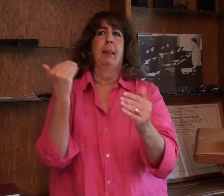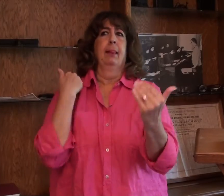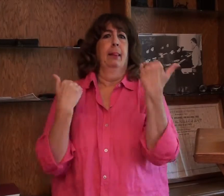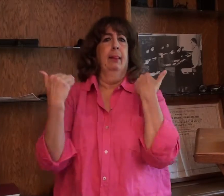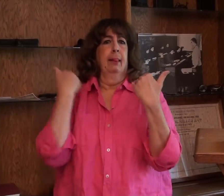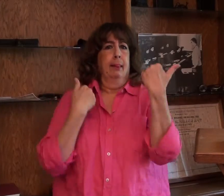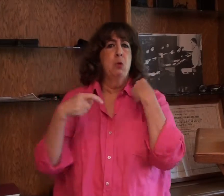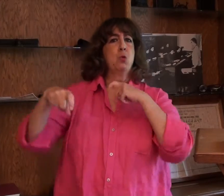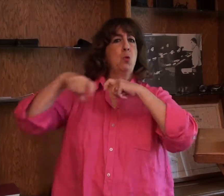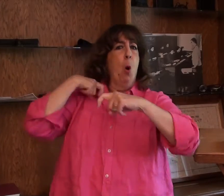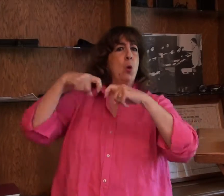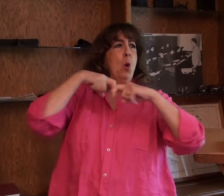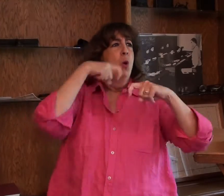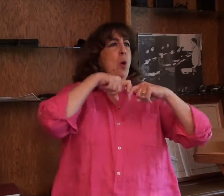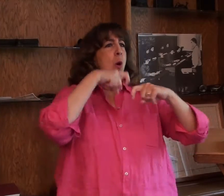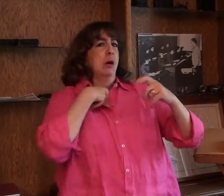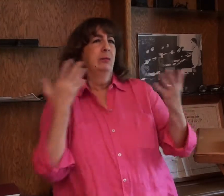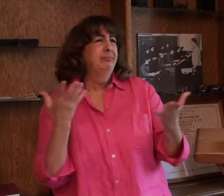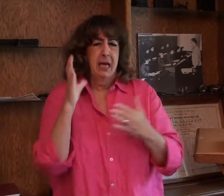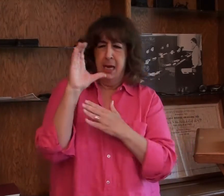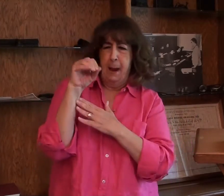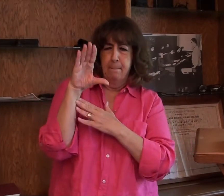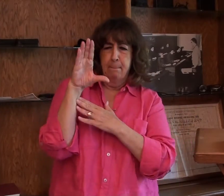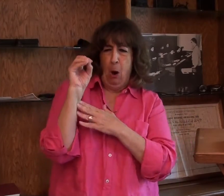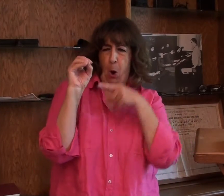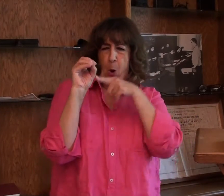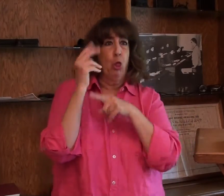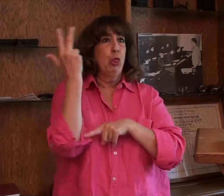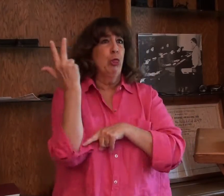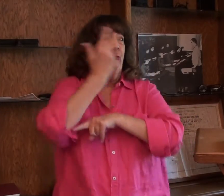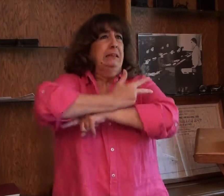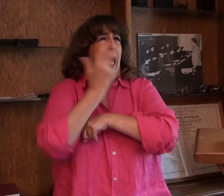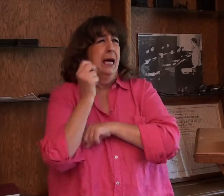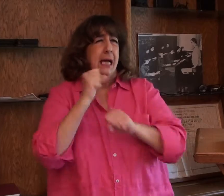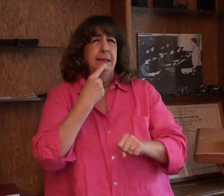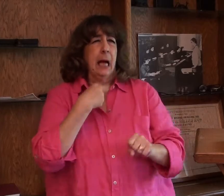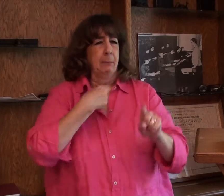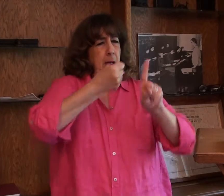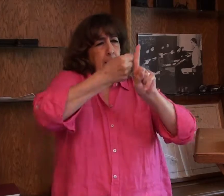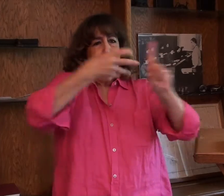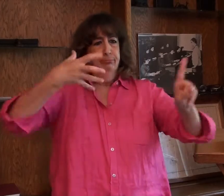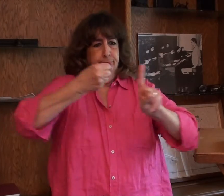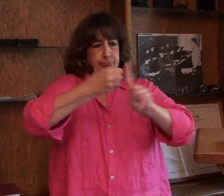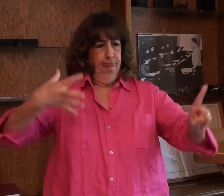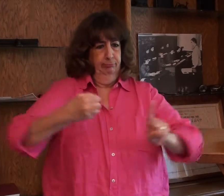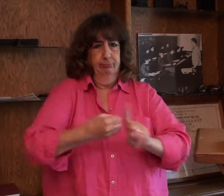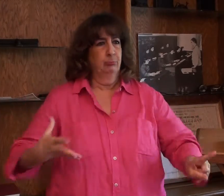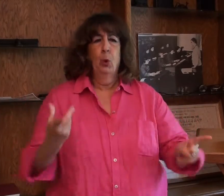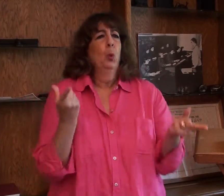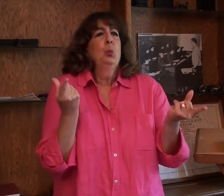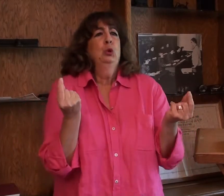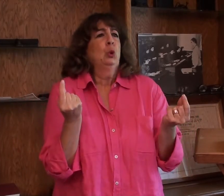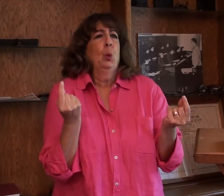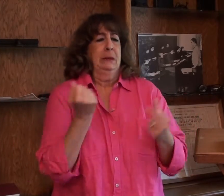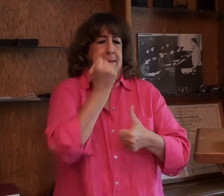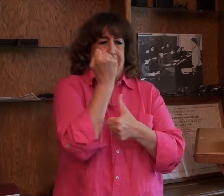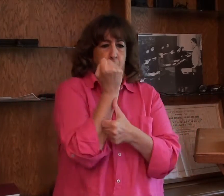weekend. But then I started to get calls from people who wanted further information about what's going to happen